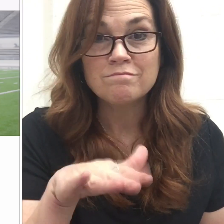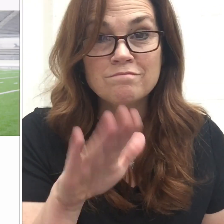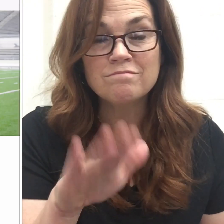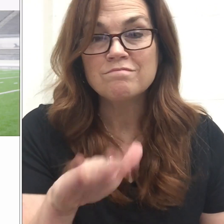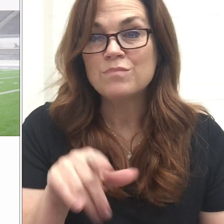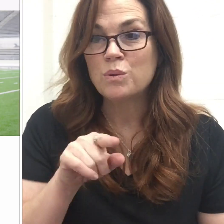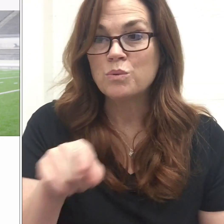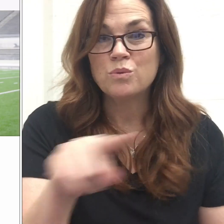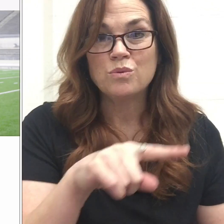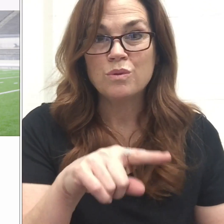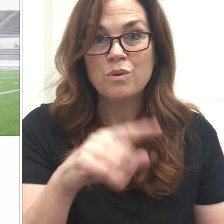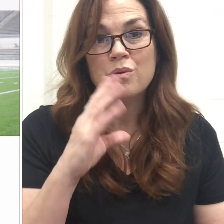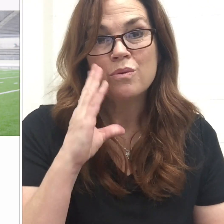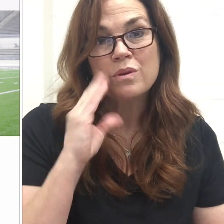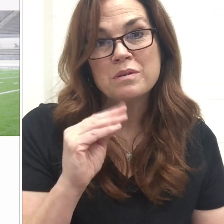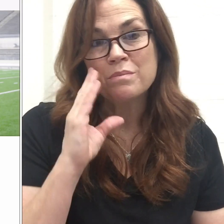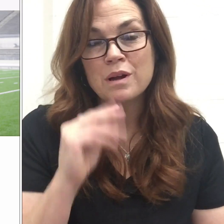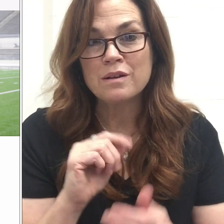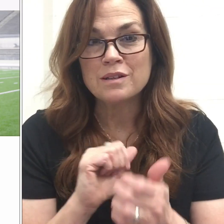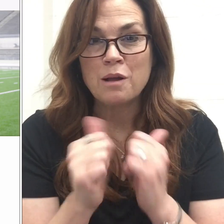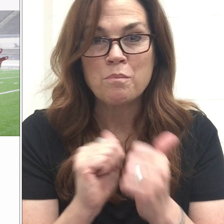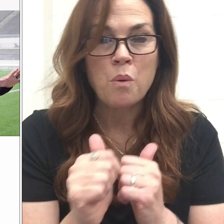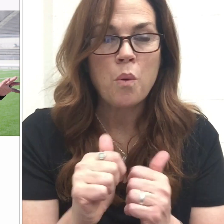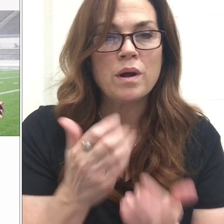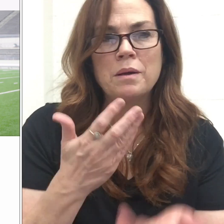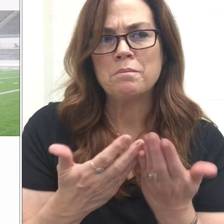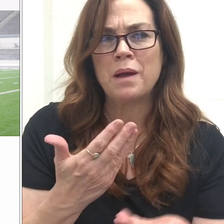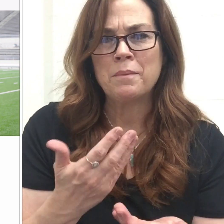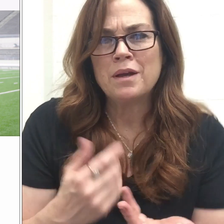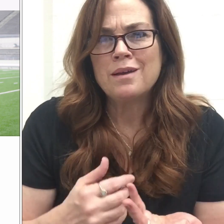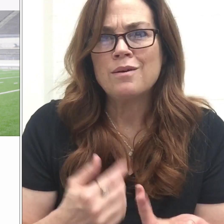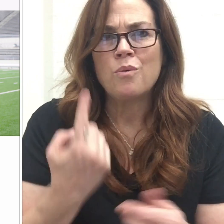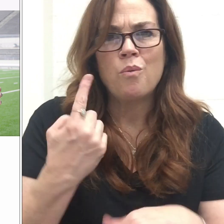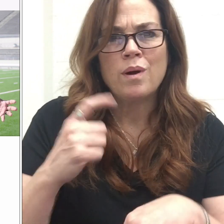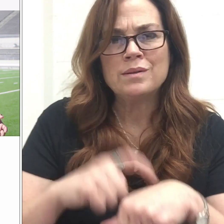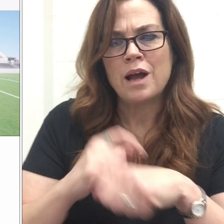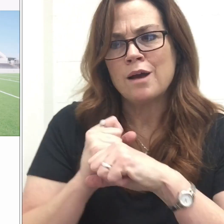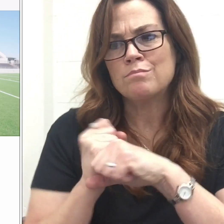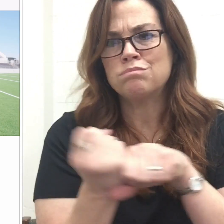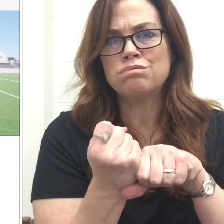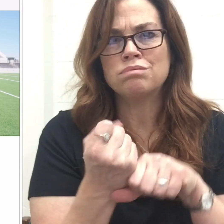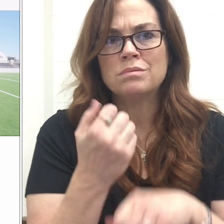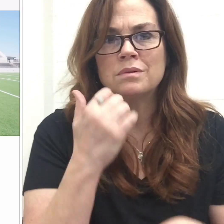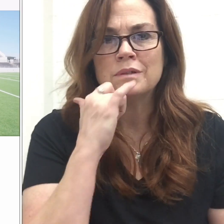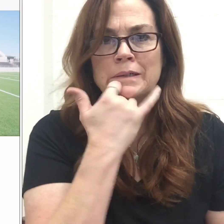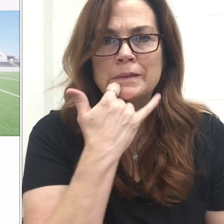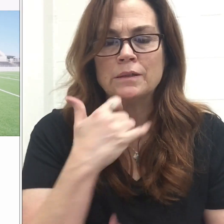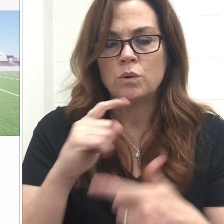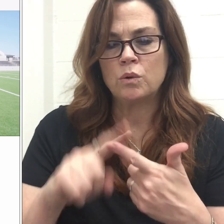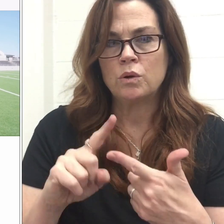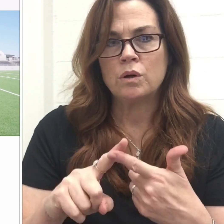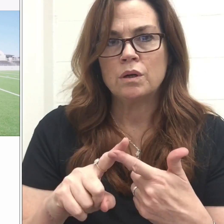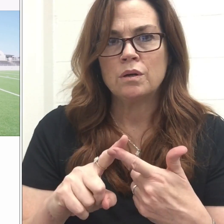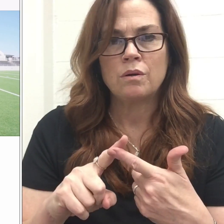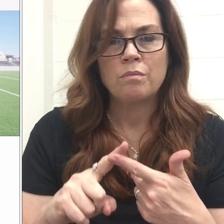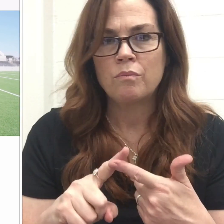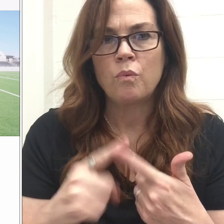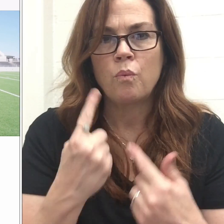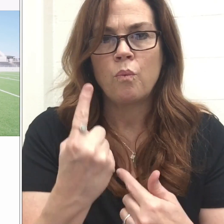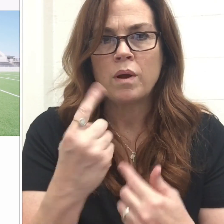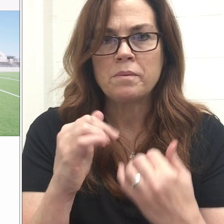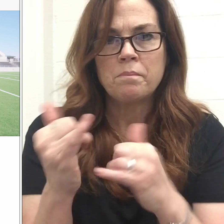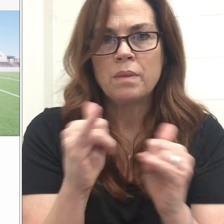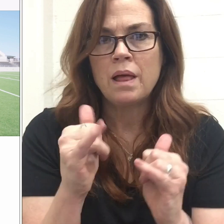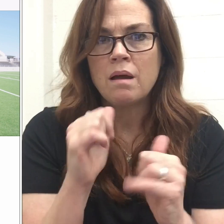many times have we been on the diamond, on the course, and we have one bad swing, one bad play that turns